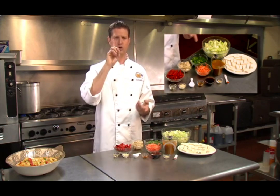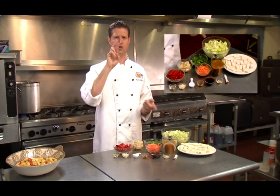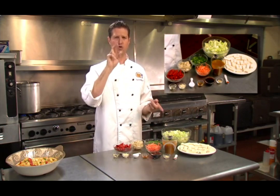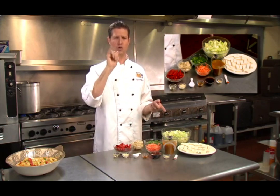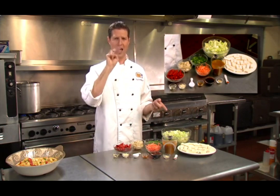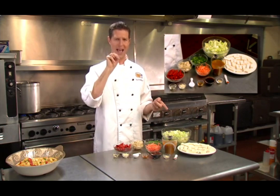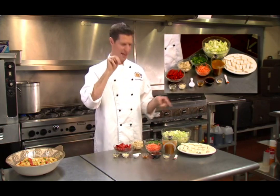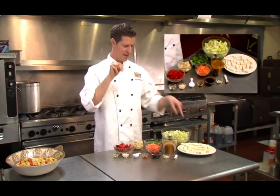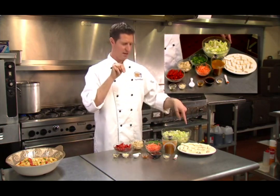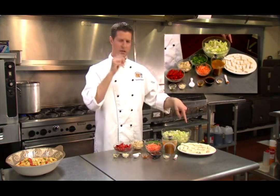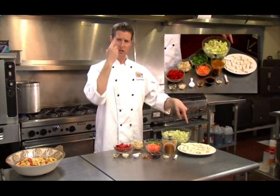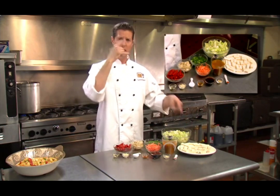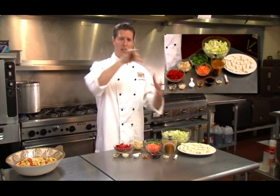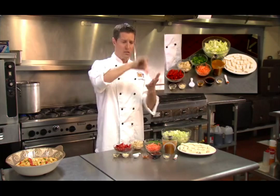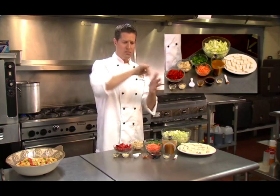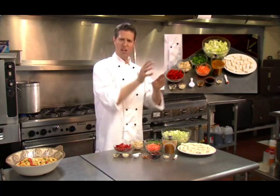and discard dressing.